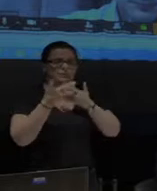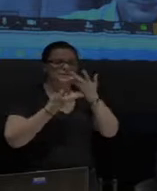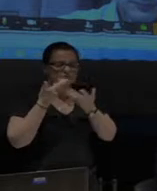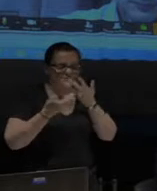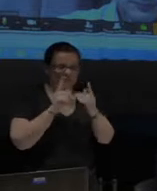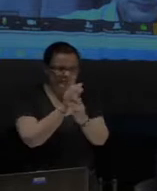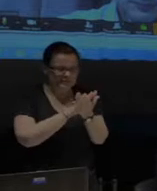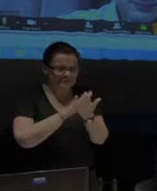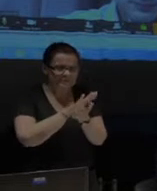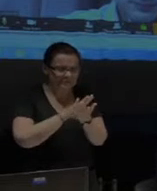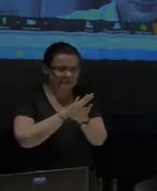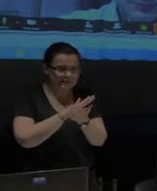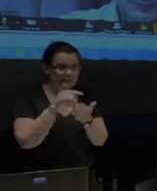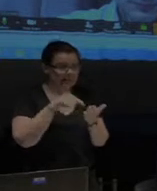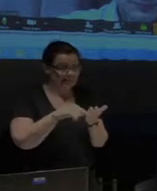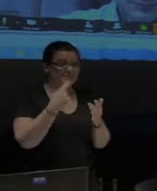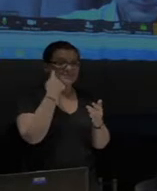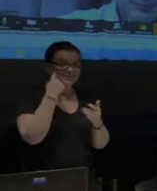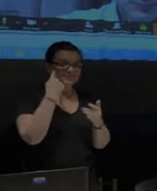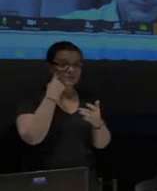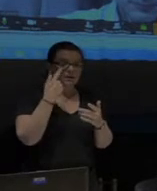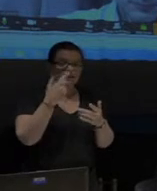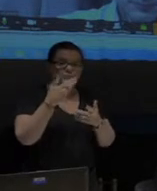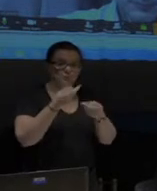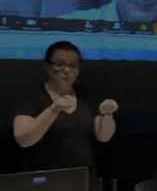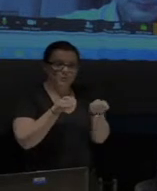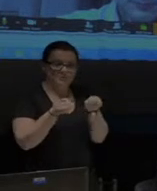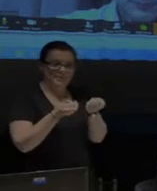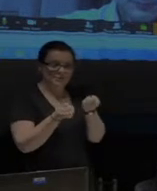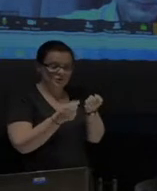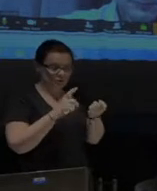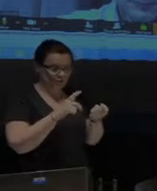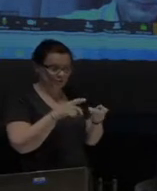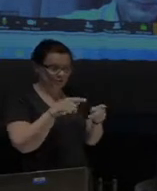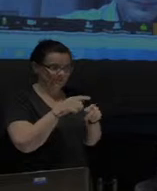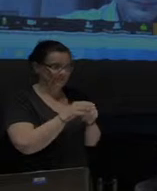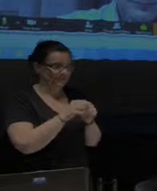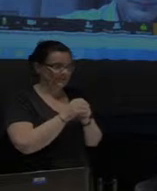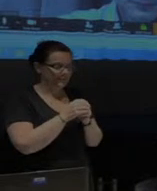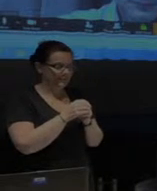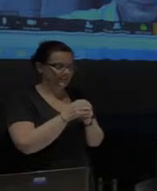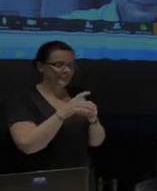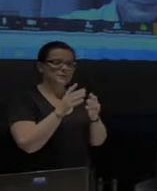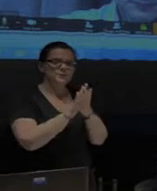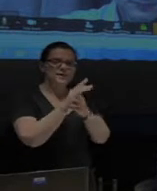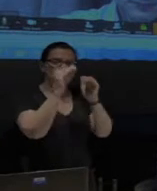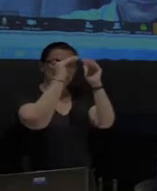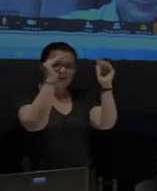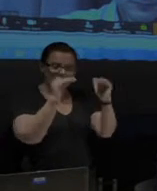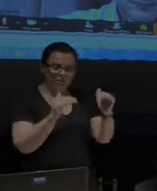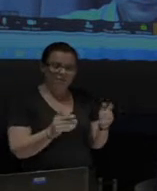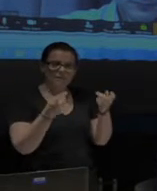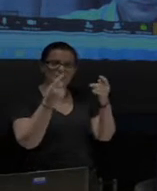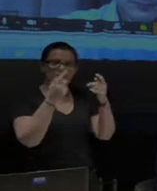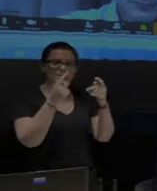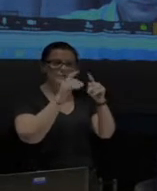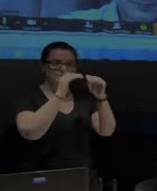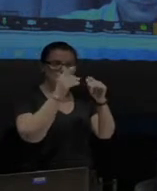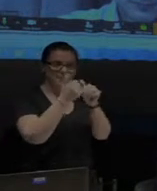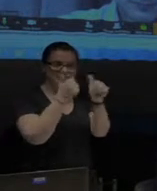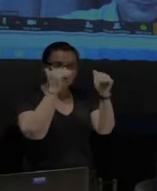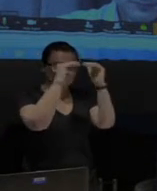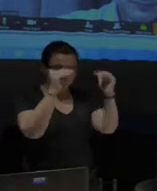means is a lot easier to then cope with the fact that I've got lots of different individuals in the organisation at different levels and different levels of leadership. So what